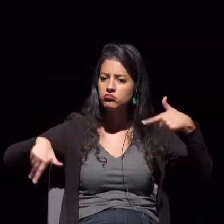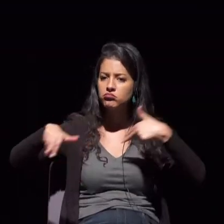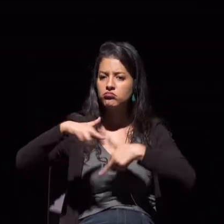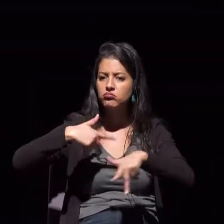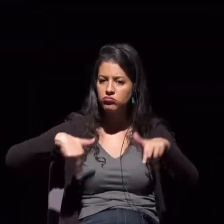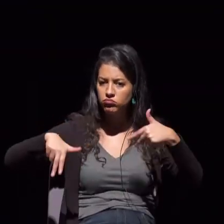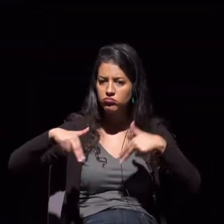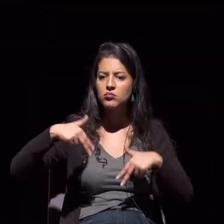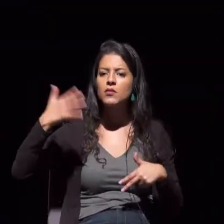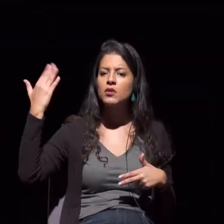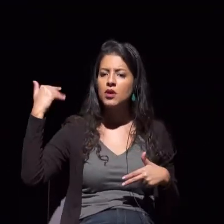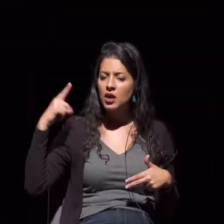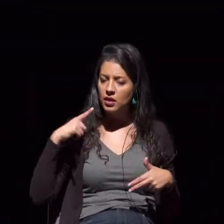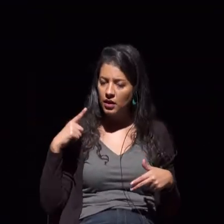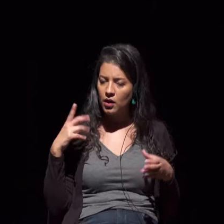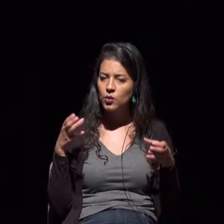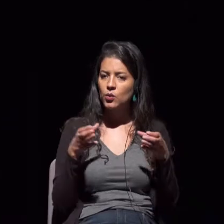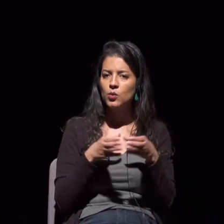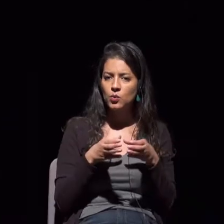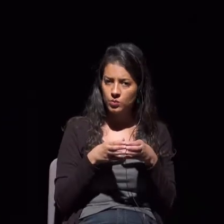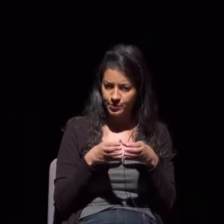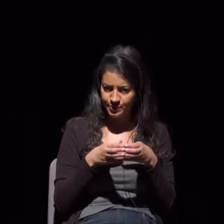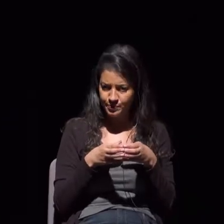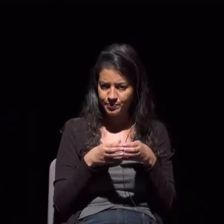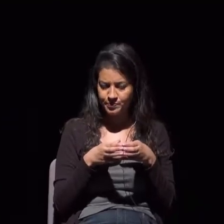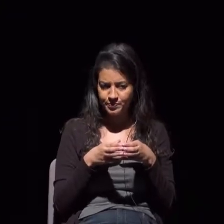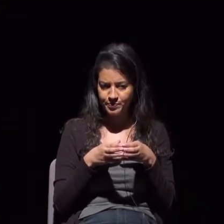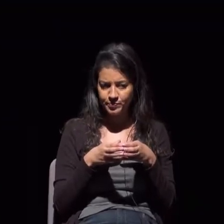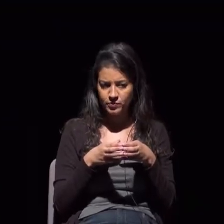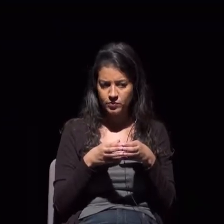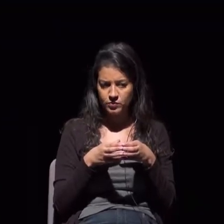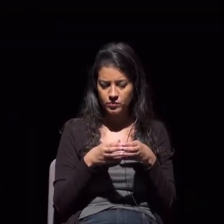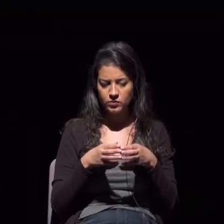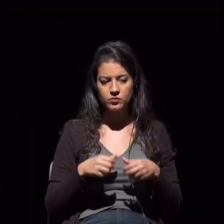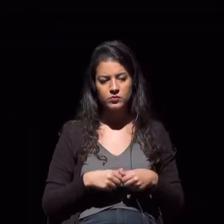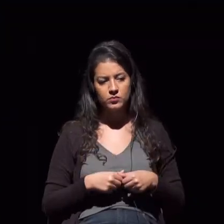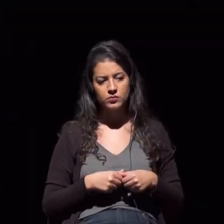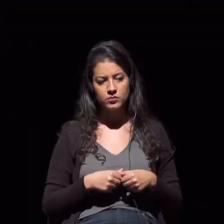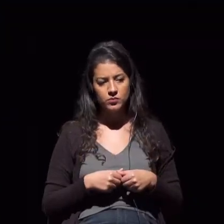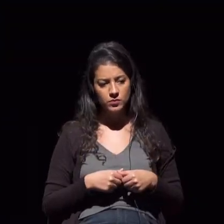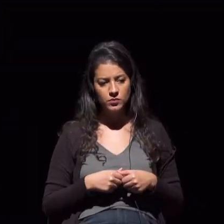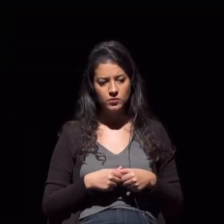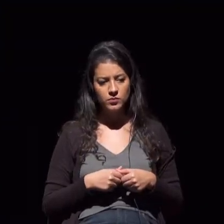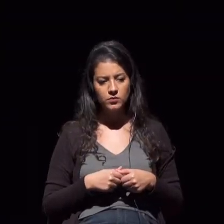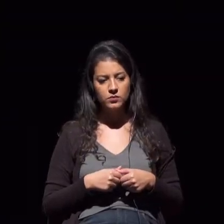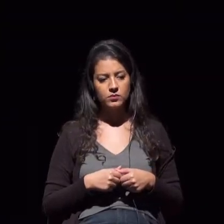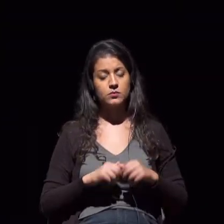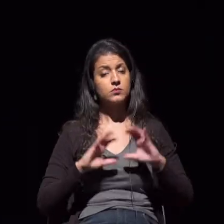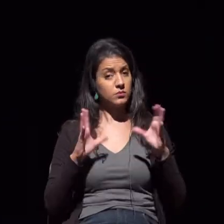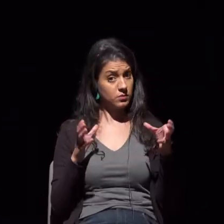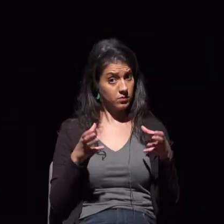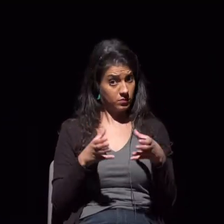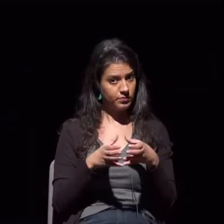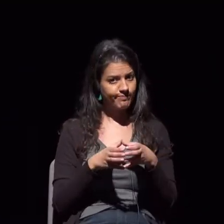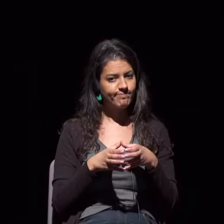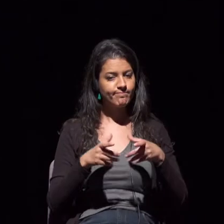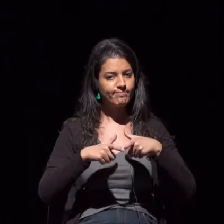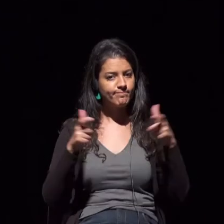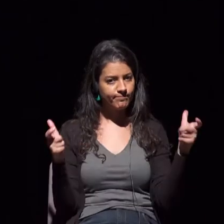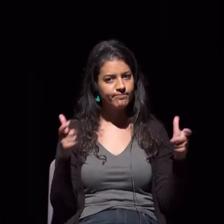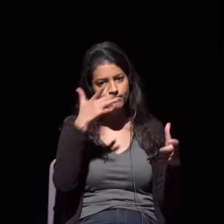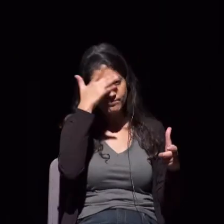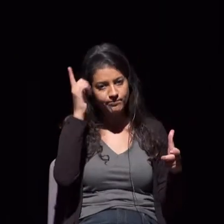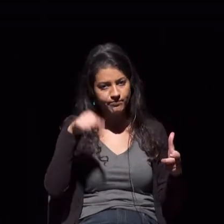around it. And it used to be largely African-American. Because it's on the waterfront, a lot of those people